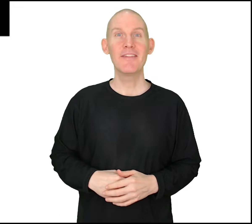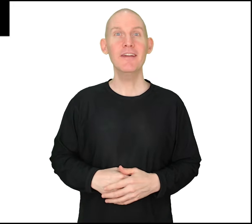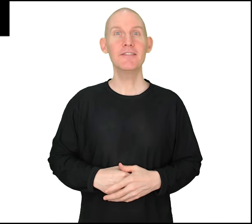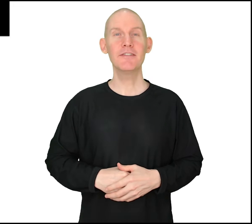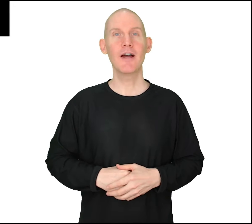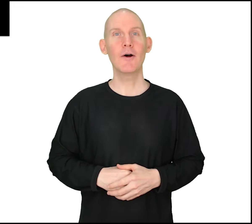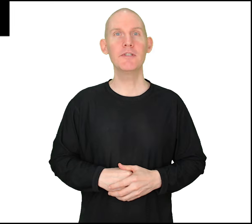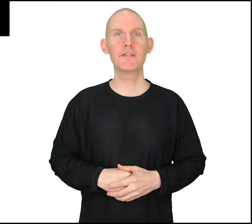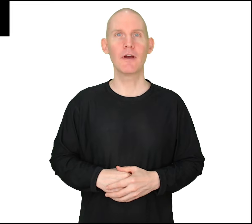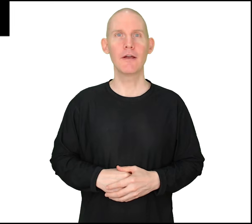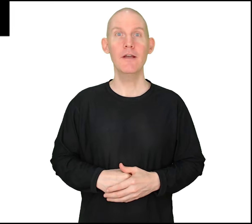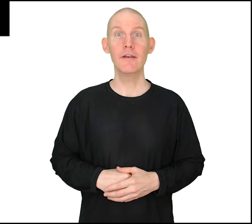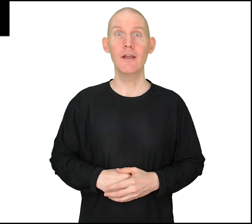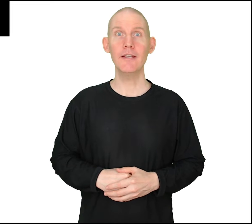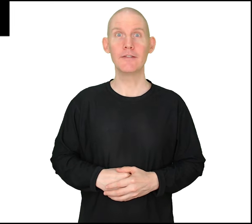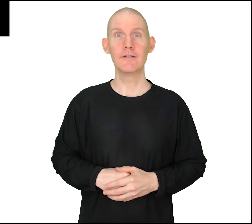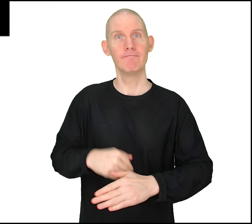this is how we sign night.